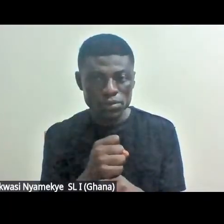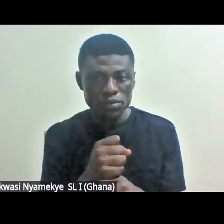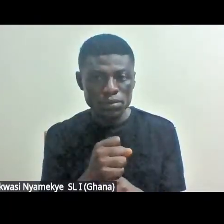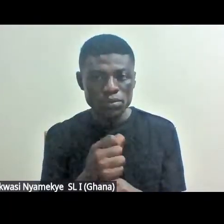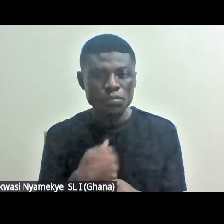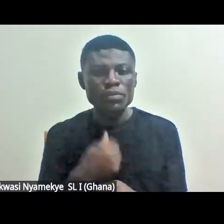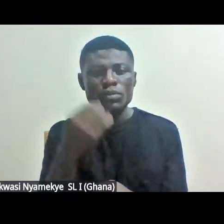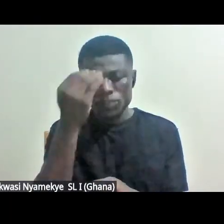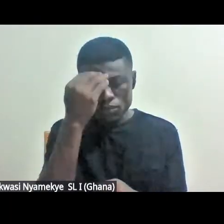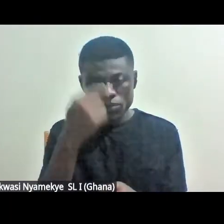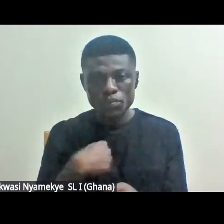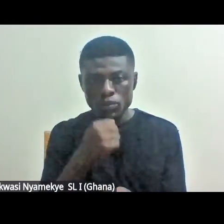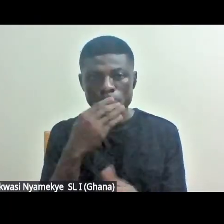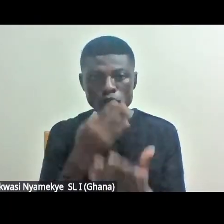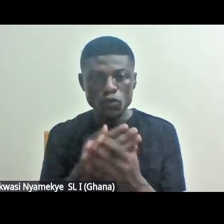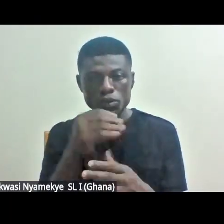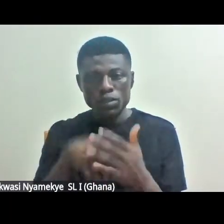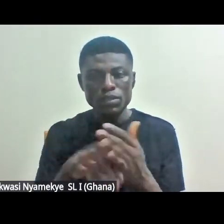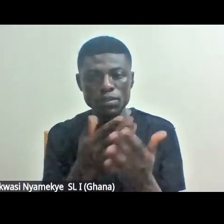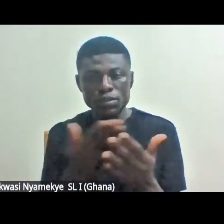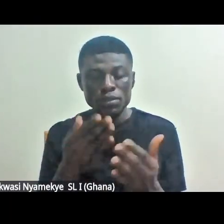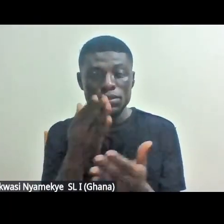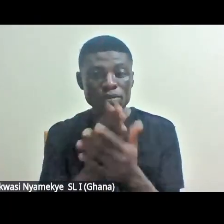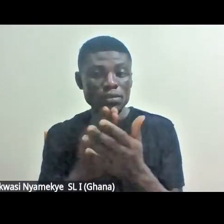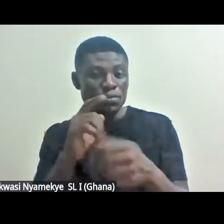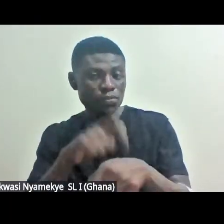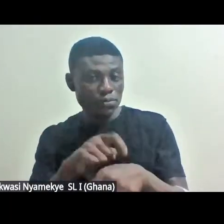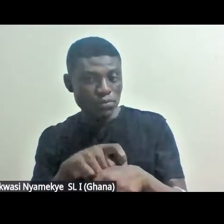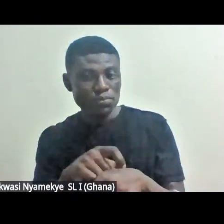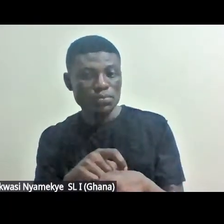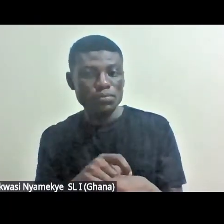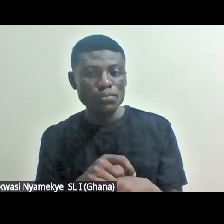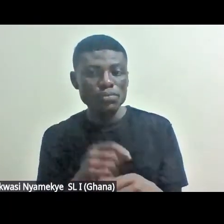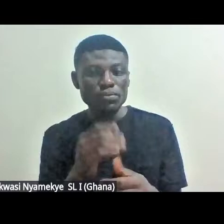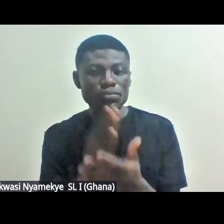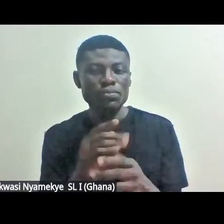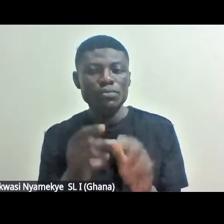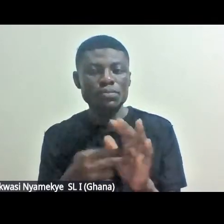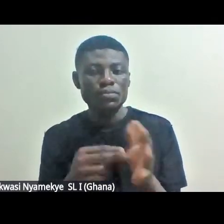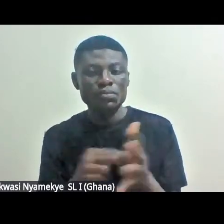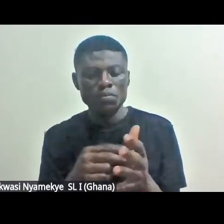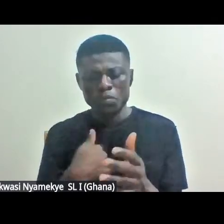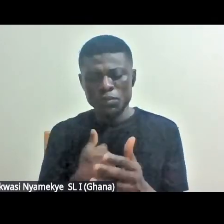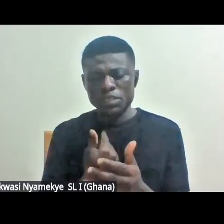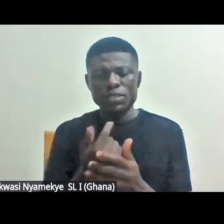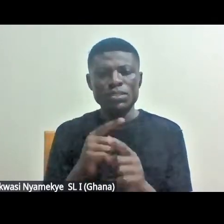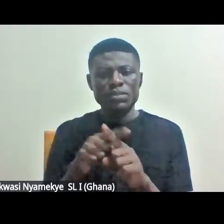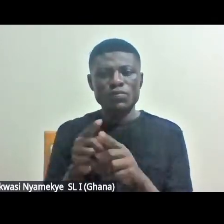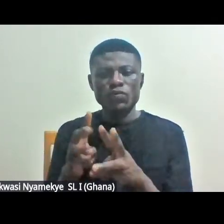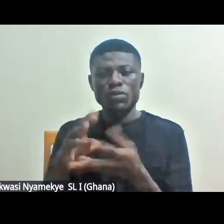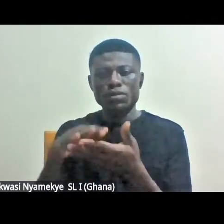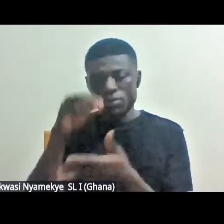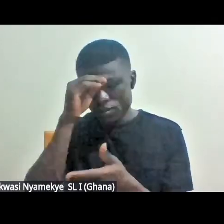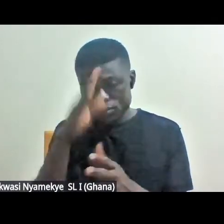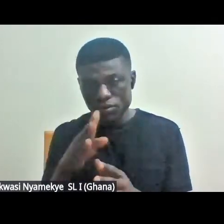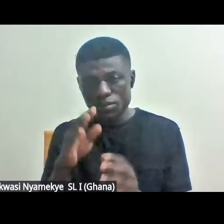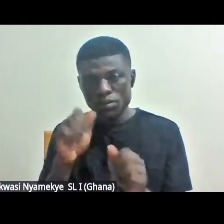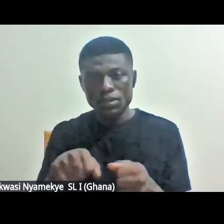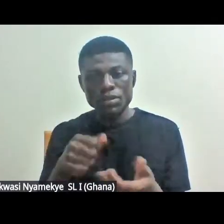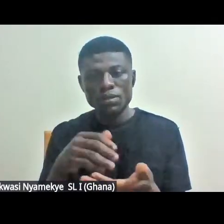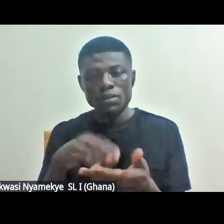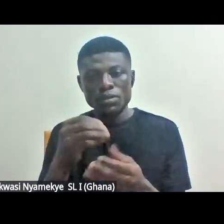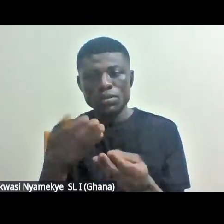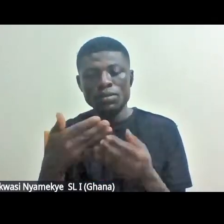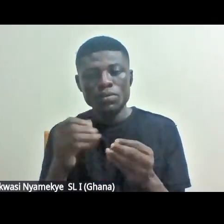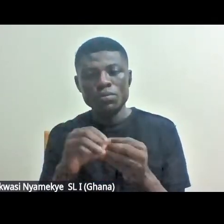things. And in some cases, I called myself an experiential learner because you couldn't give me sort of like a